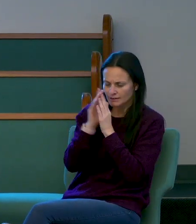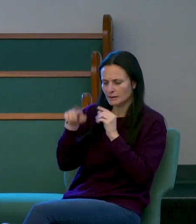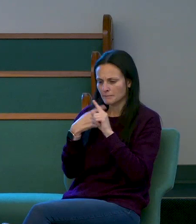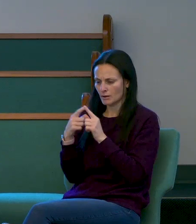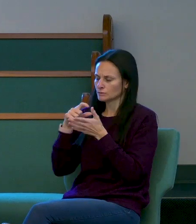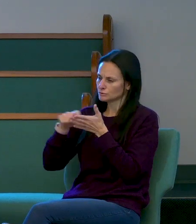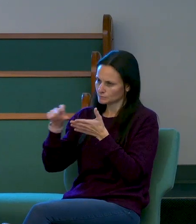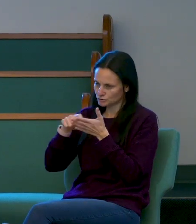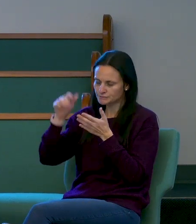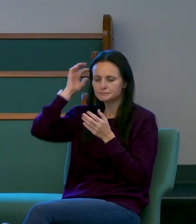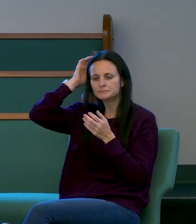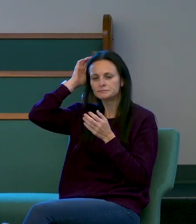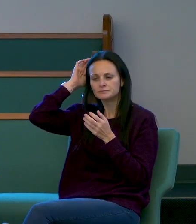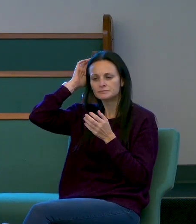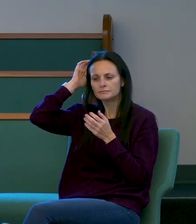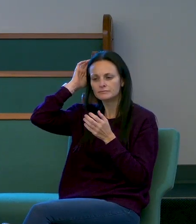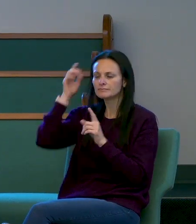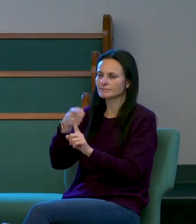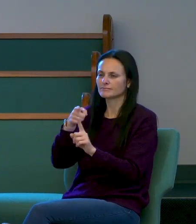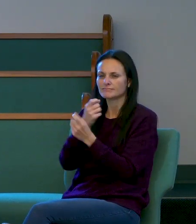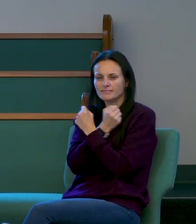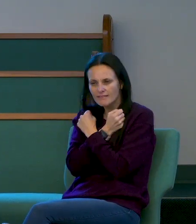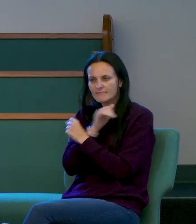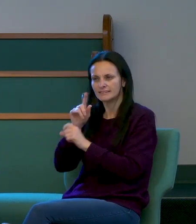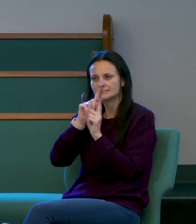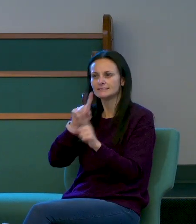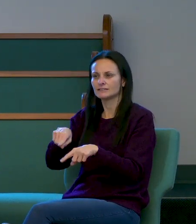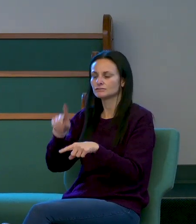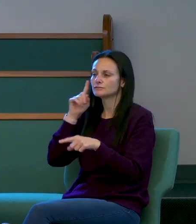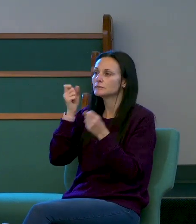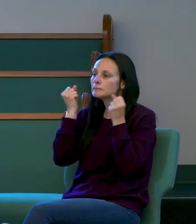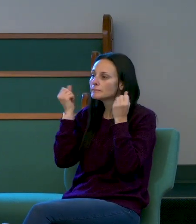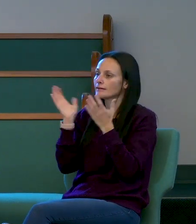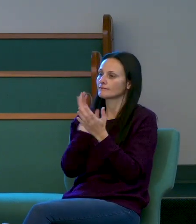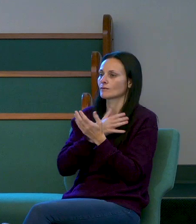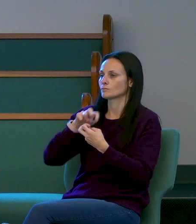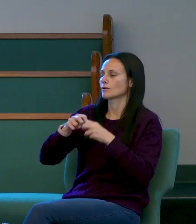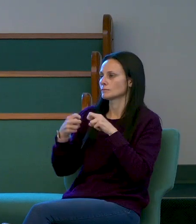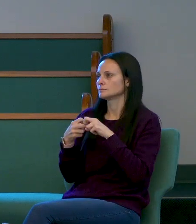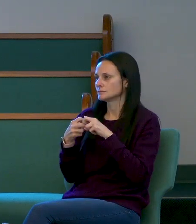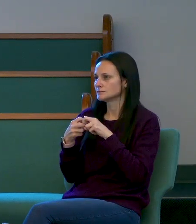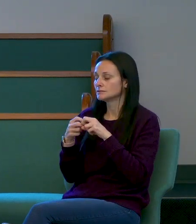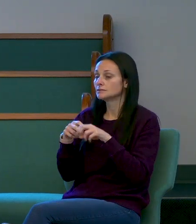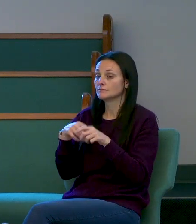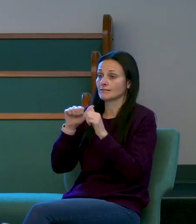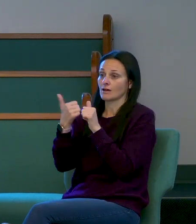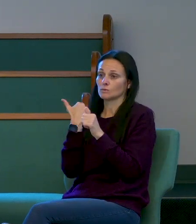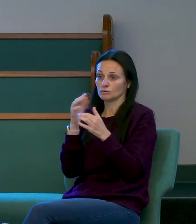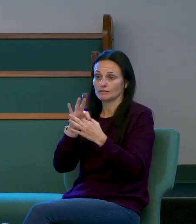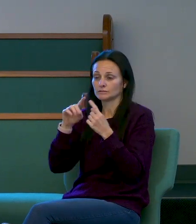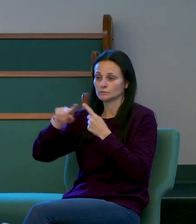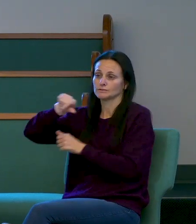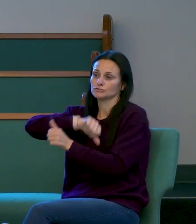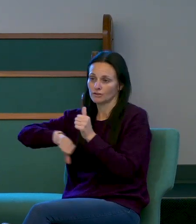scripture, love is the answer to many of our problems and how we relate to each